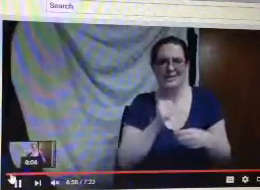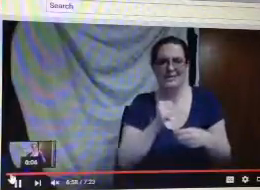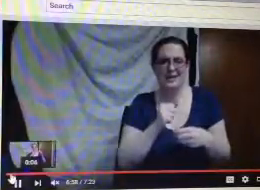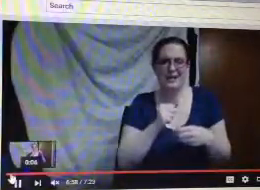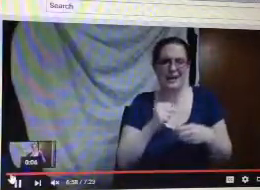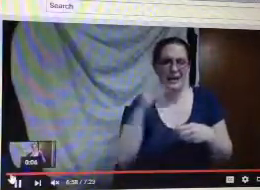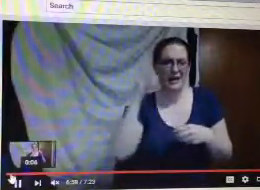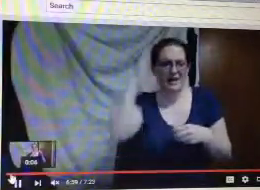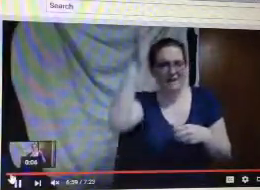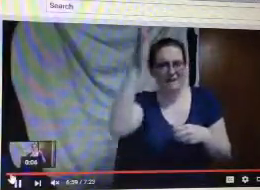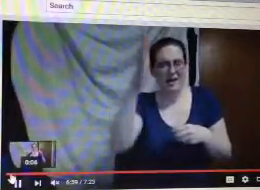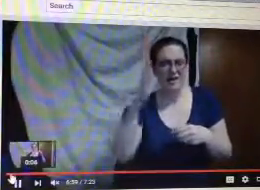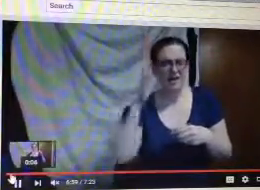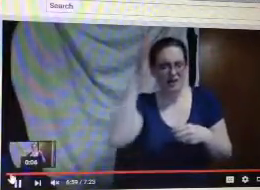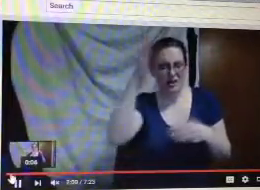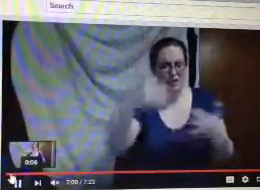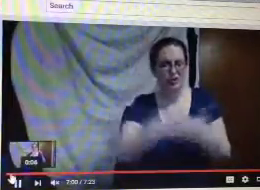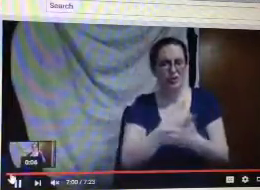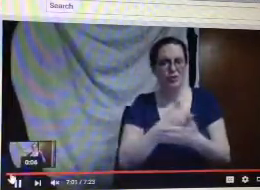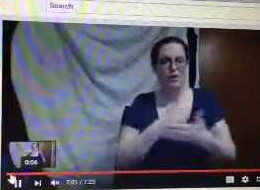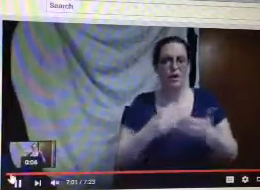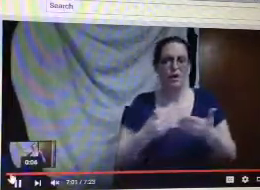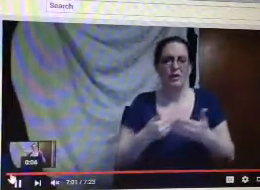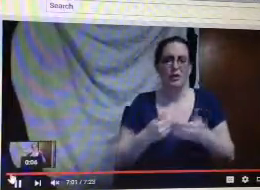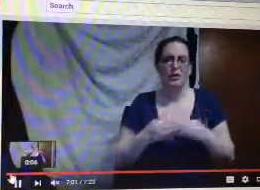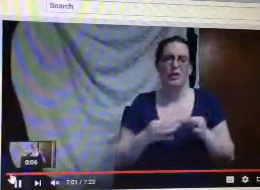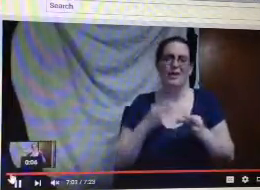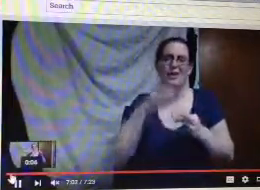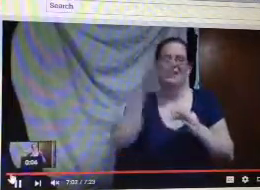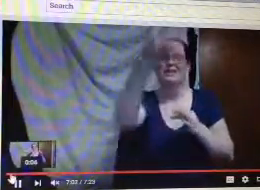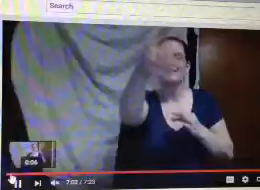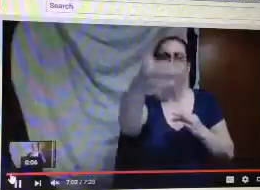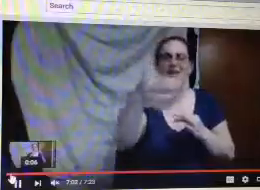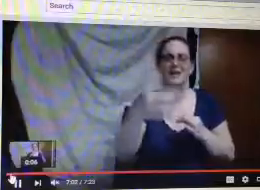world, it's not in the future,